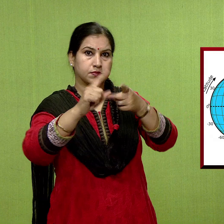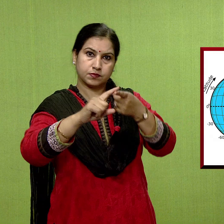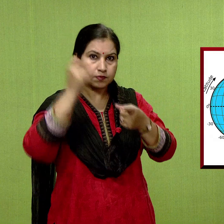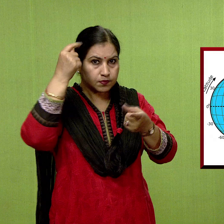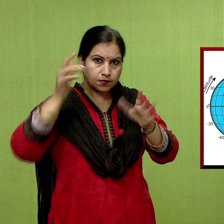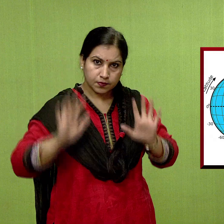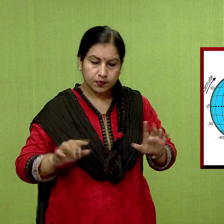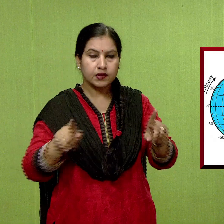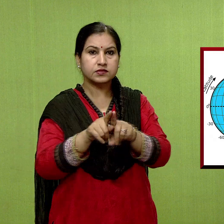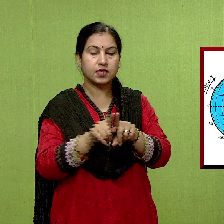longitudes.